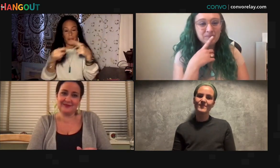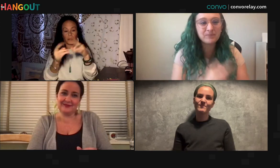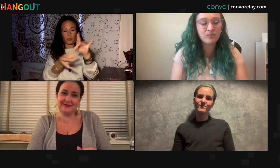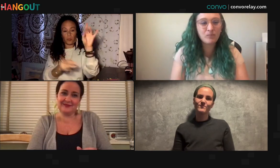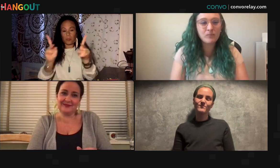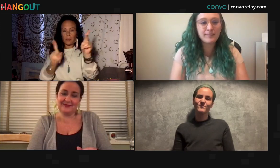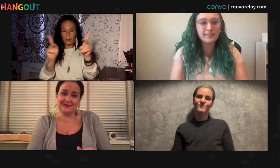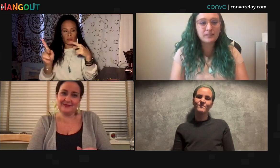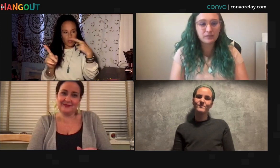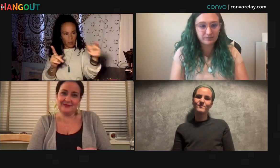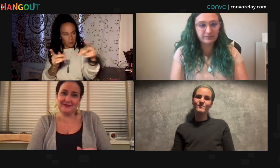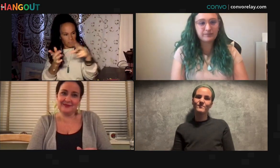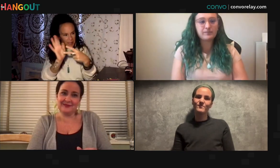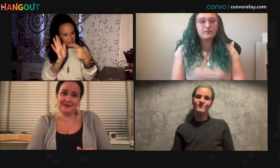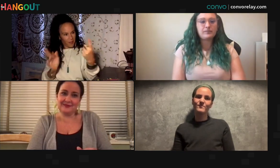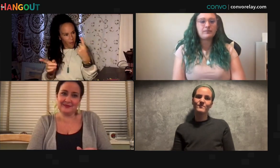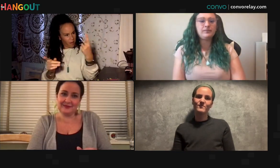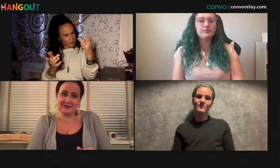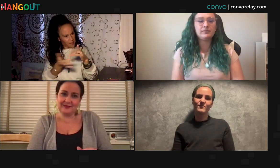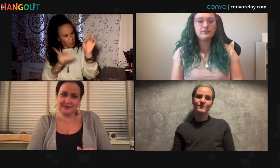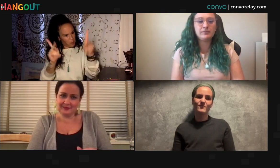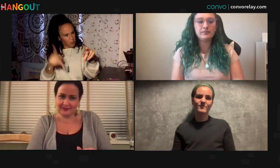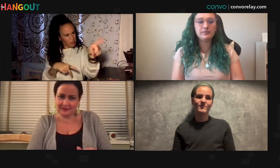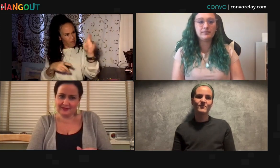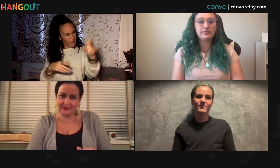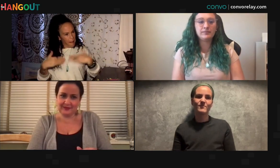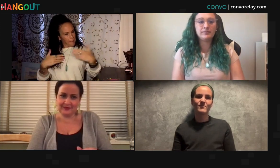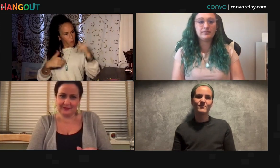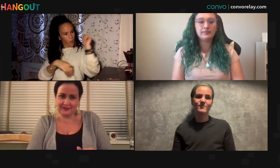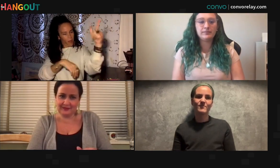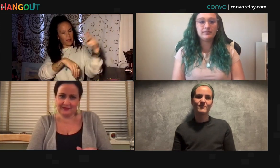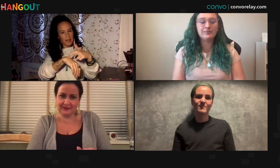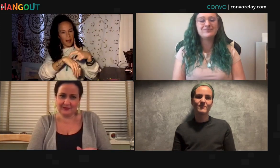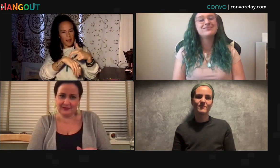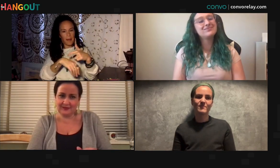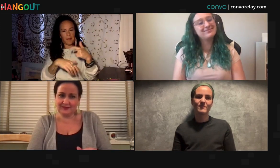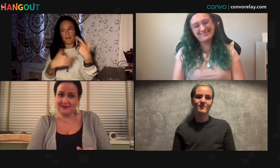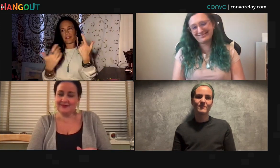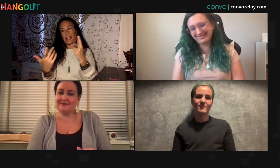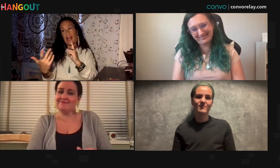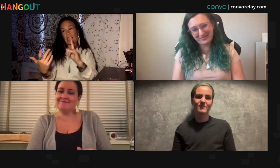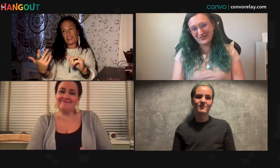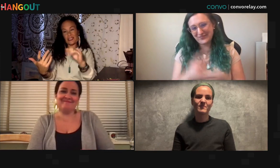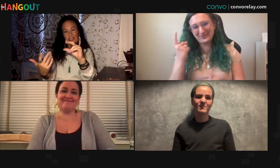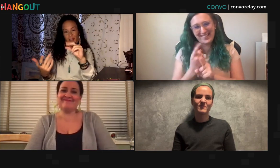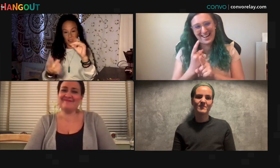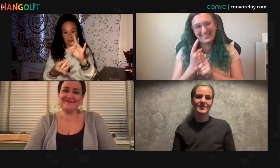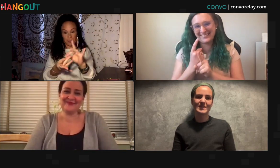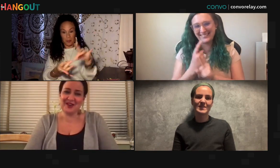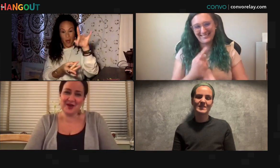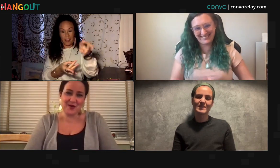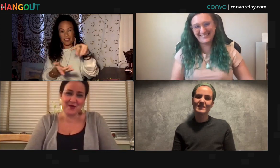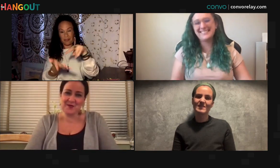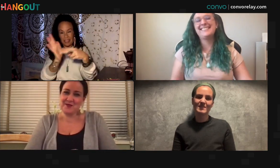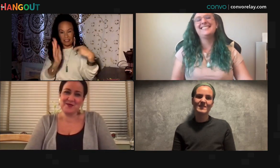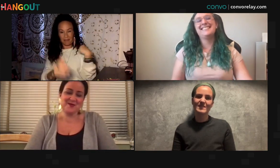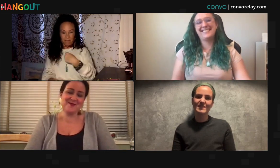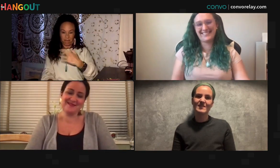of concepts. And people often say about spiritual people, they say, you must be happy all the time. And the reality is actually